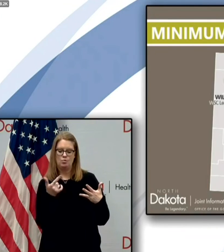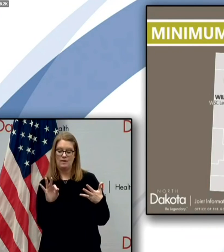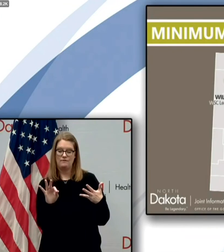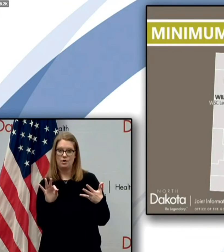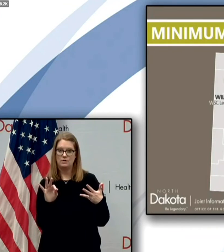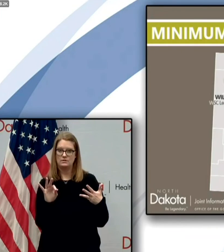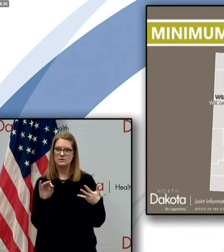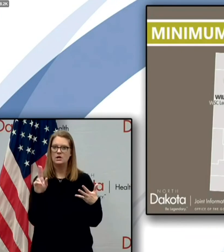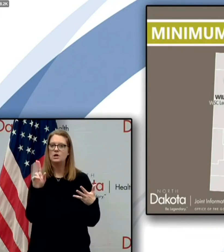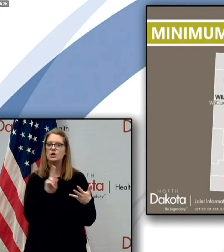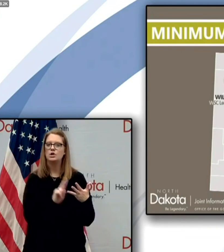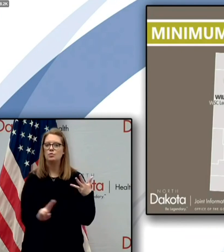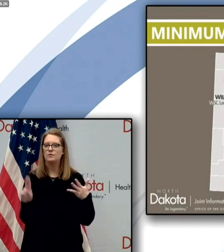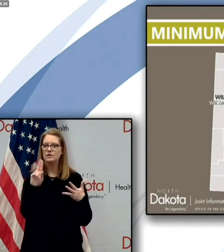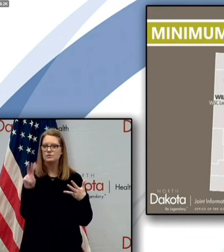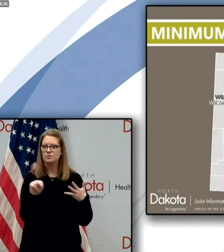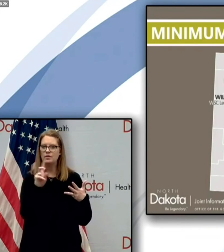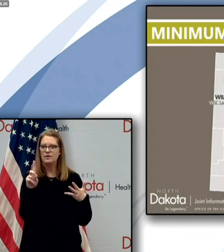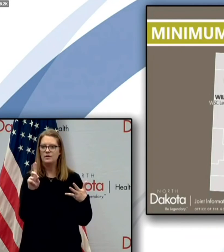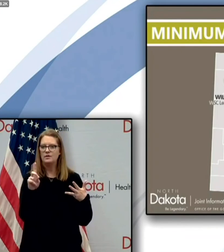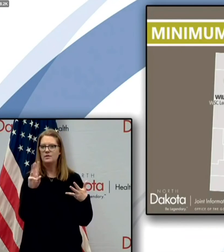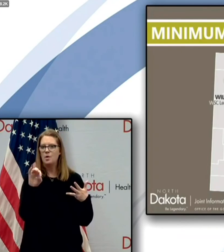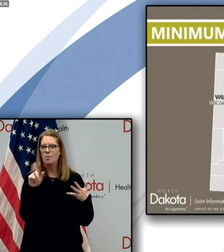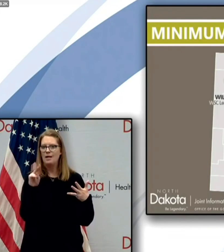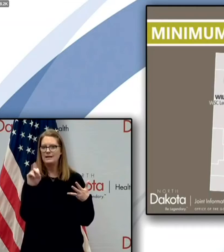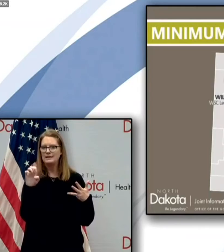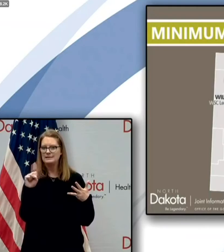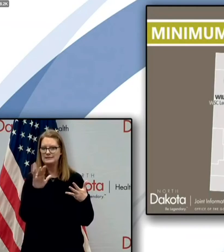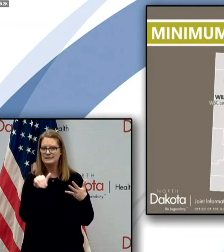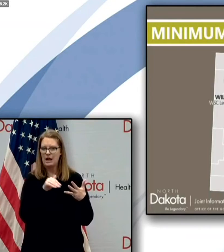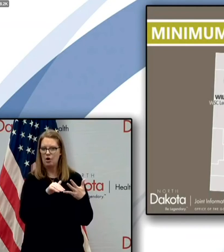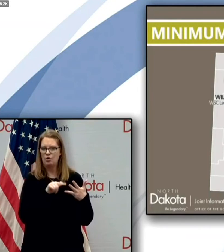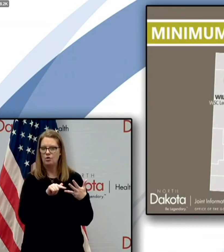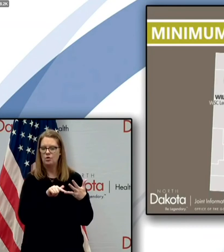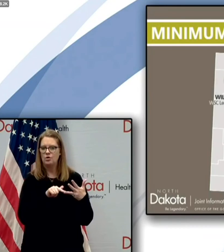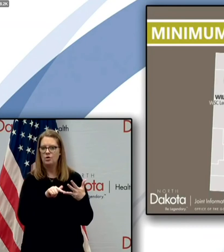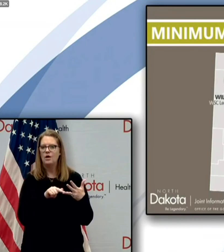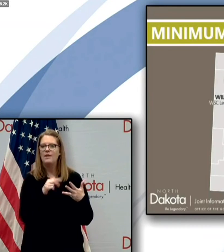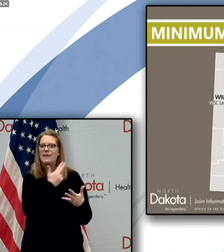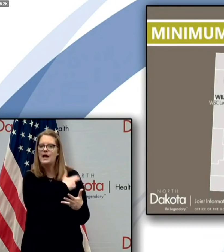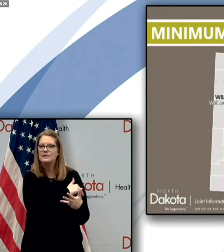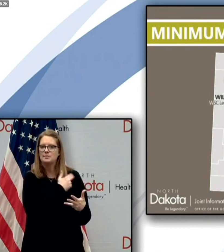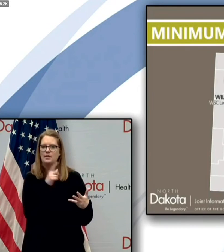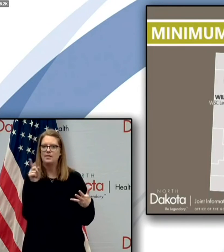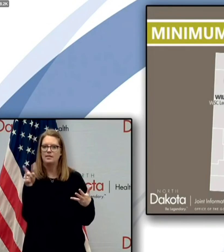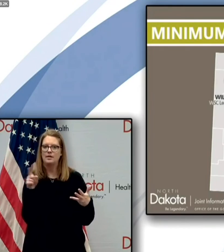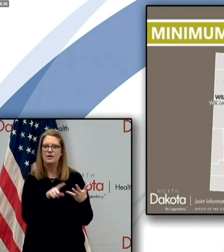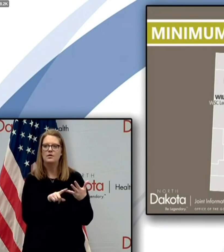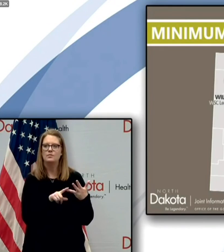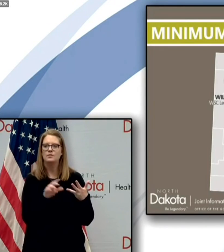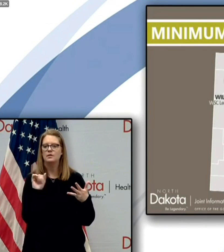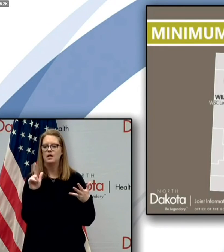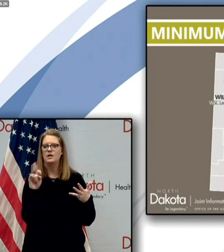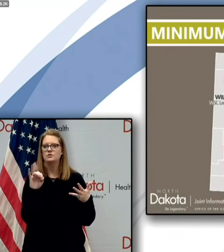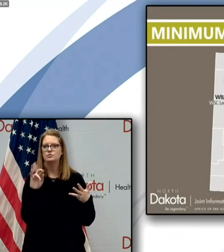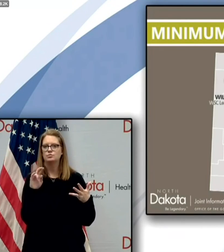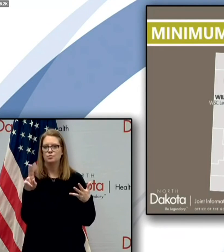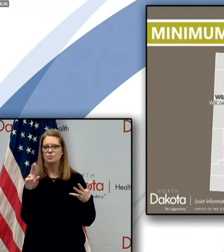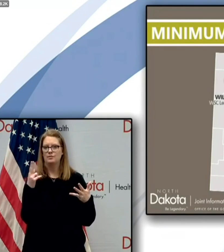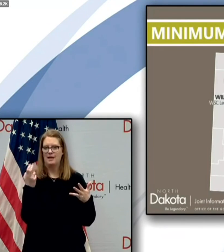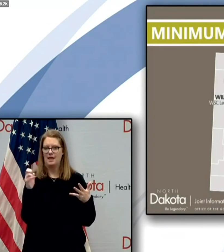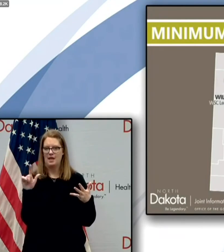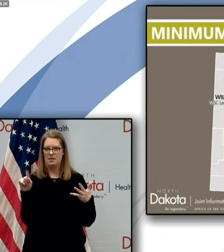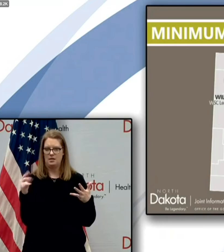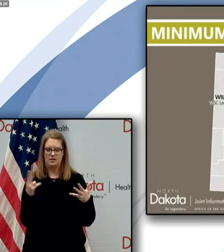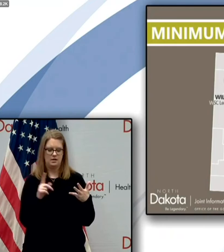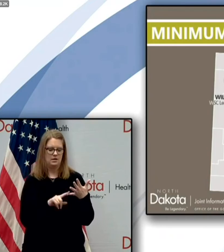we would be at the University of North Dakota Wellness Center, and the lead hospital in Grand Forks would be All True Health.